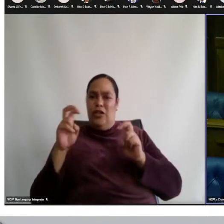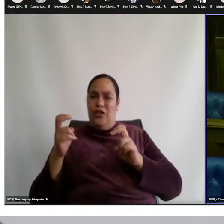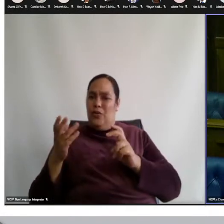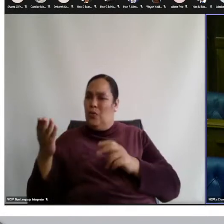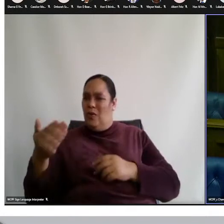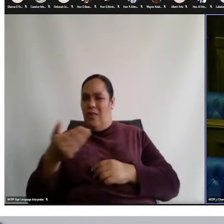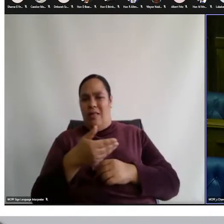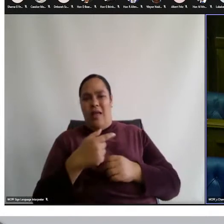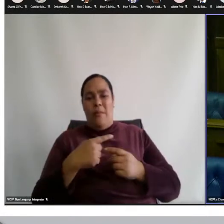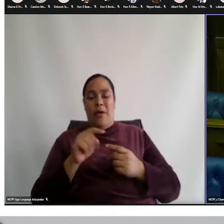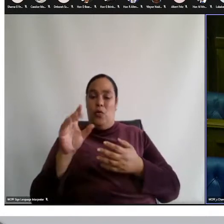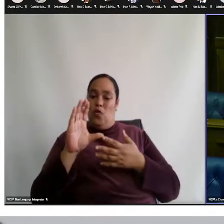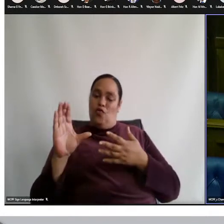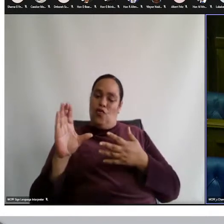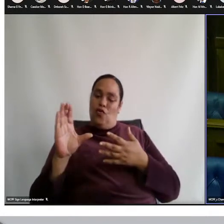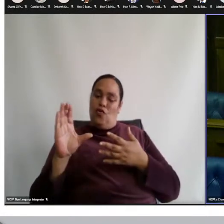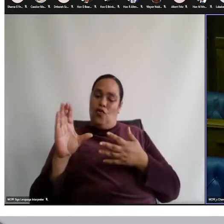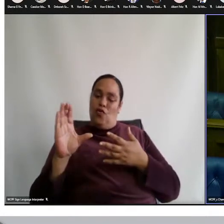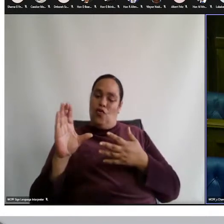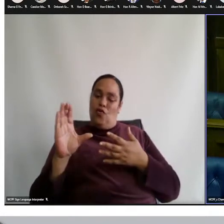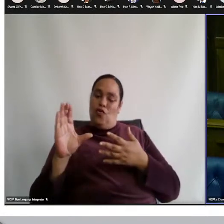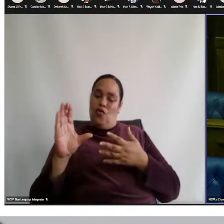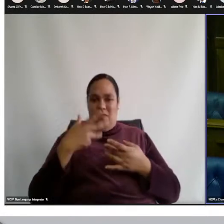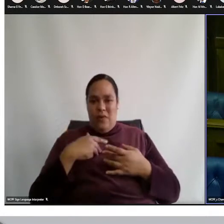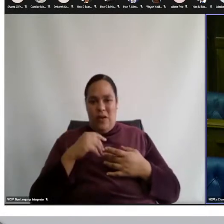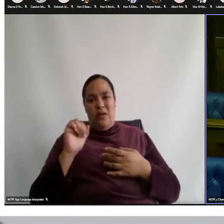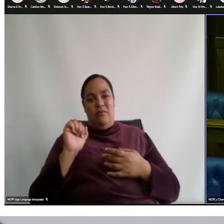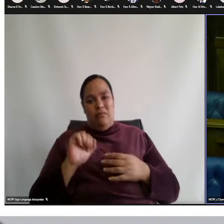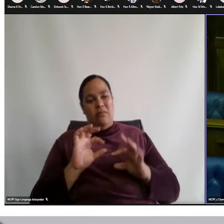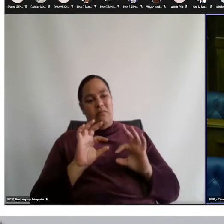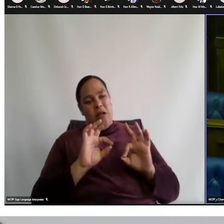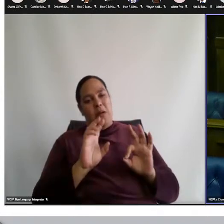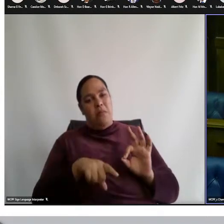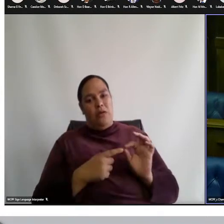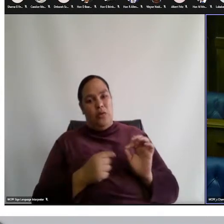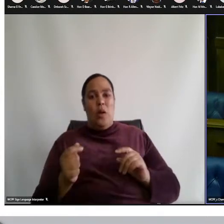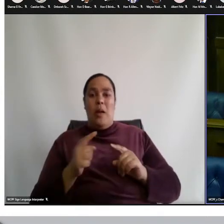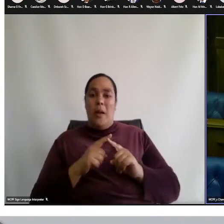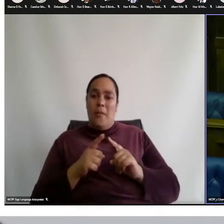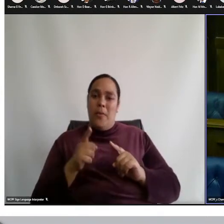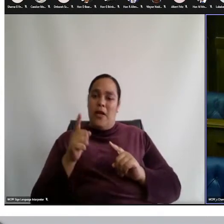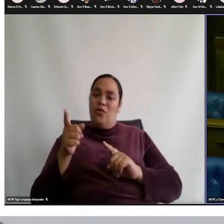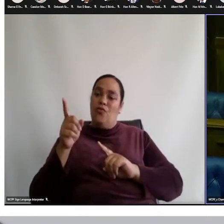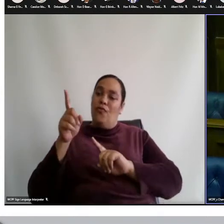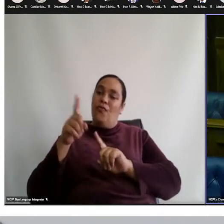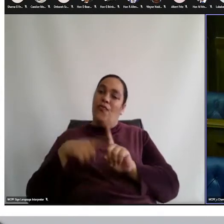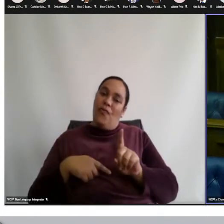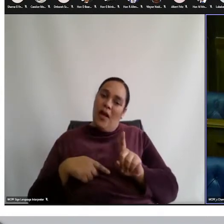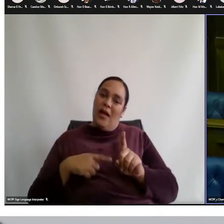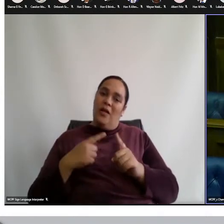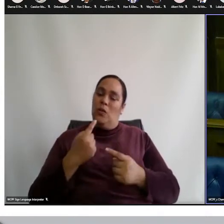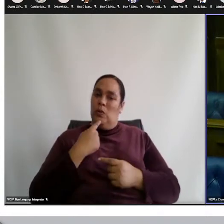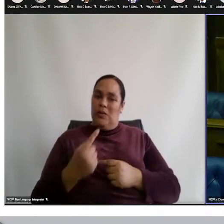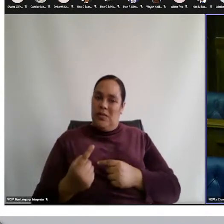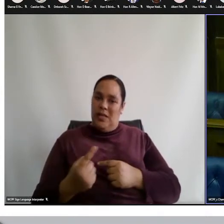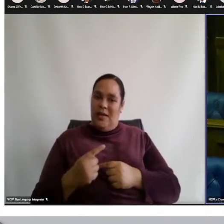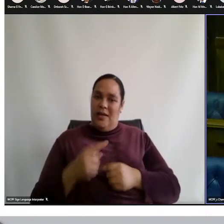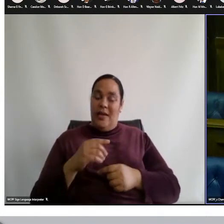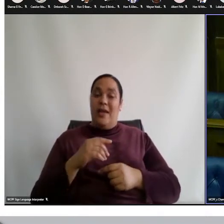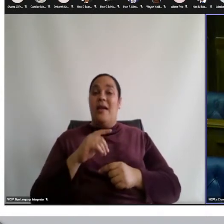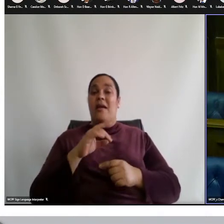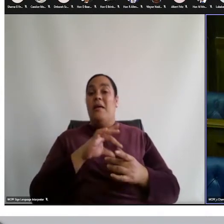with the criteria that you outlined. That is correct. That is how it should be. But you failed to mention that in